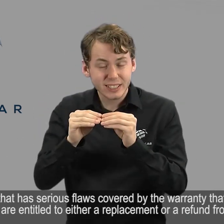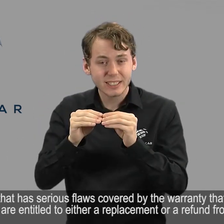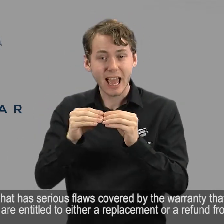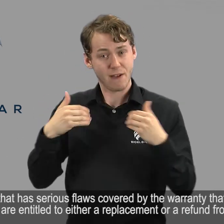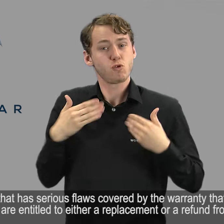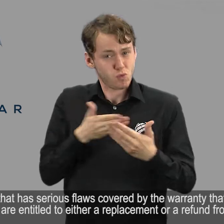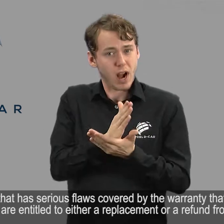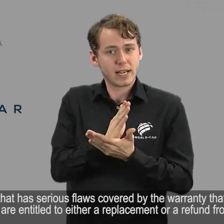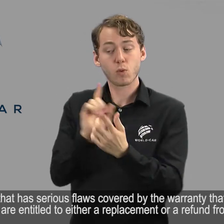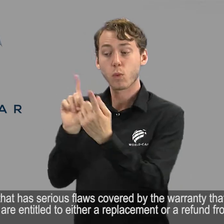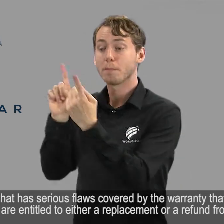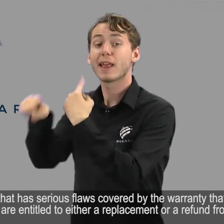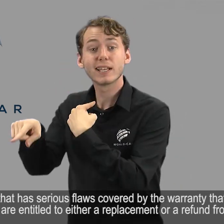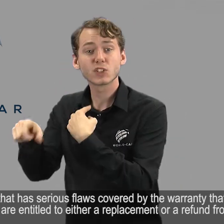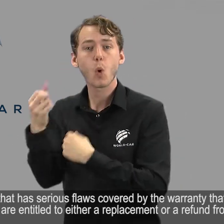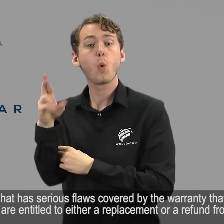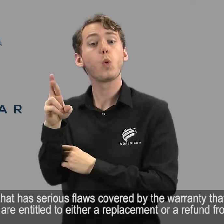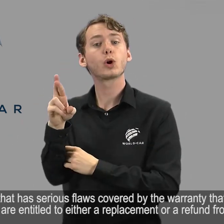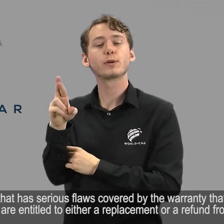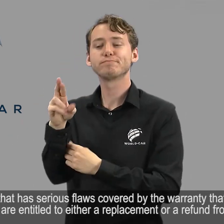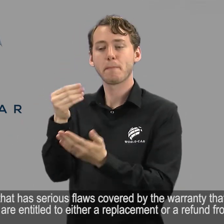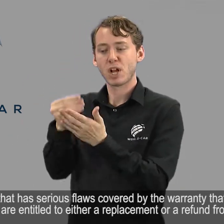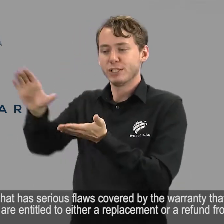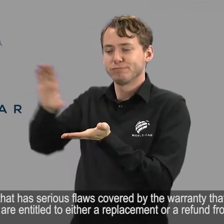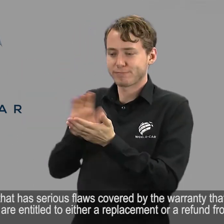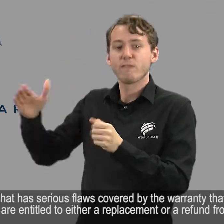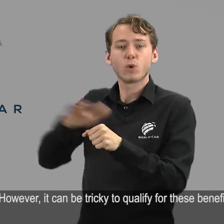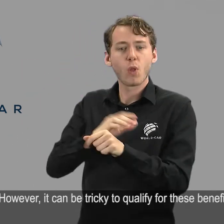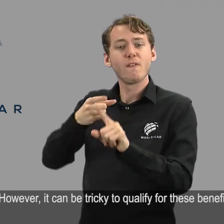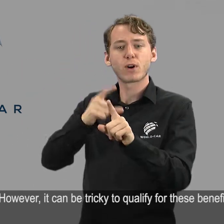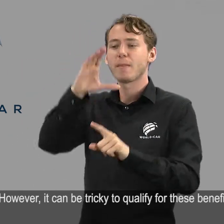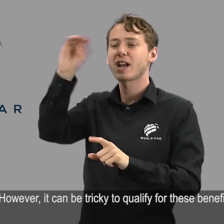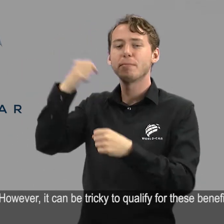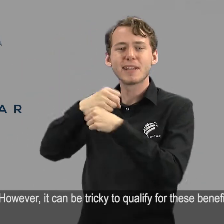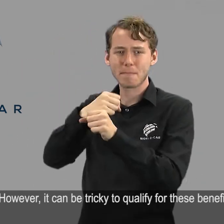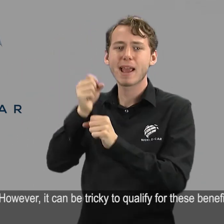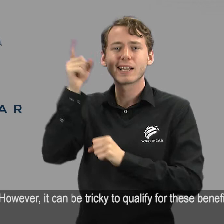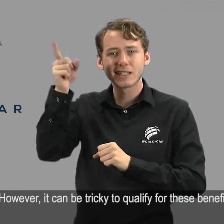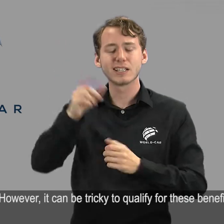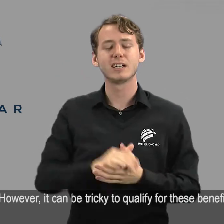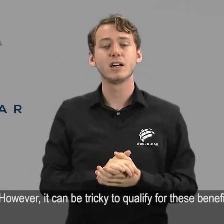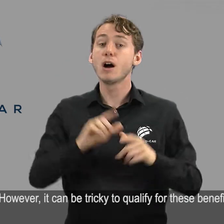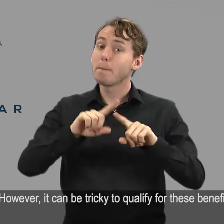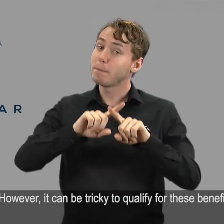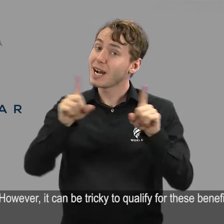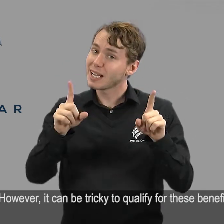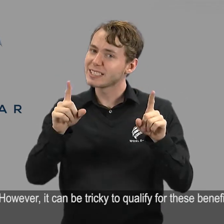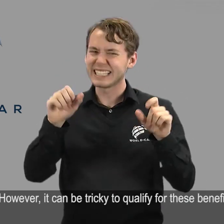entitled to either a replacement or a refund from the manufacturer. However, it can be